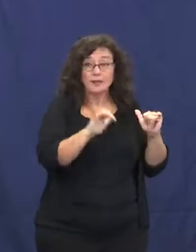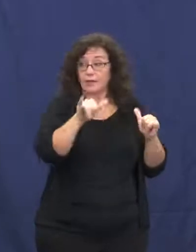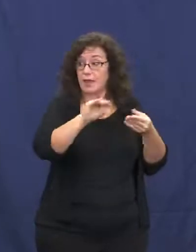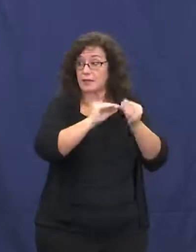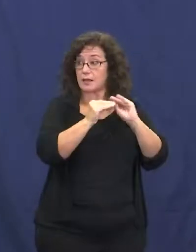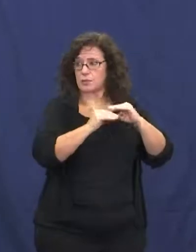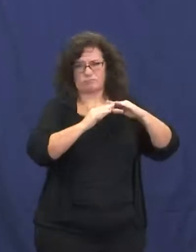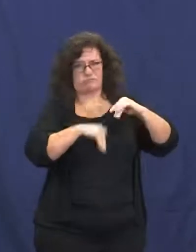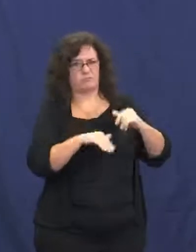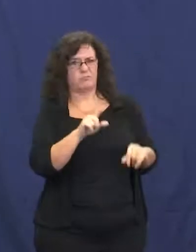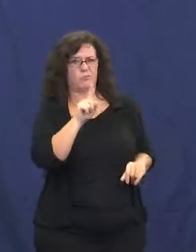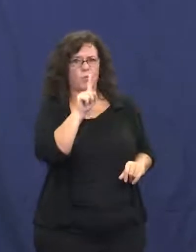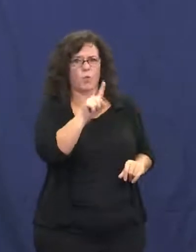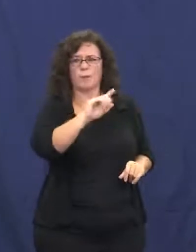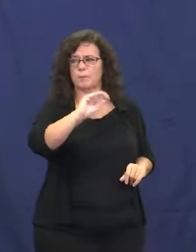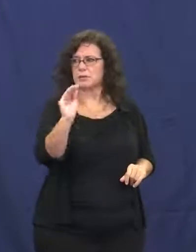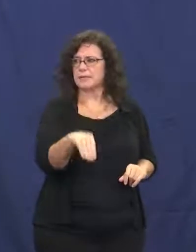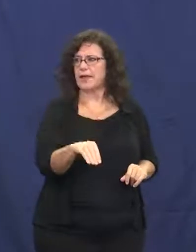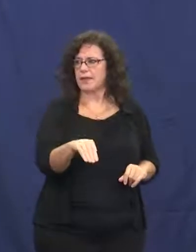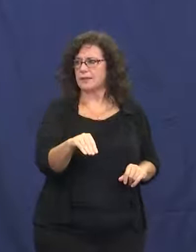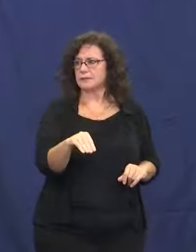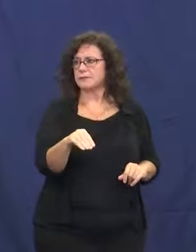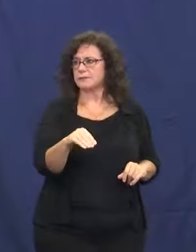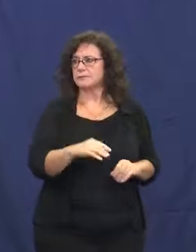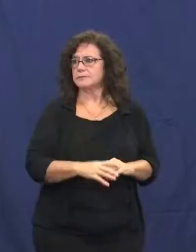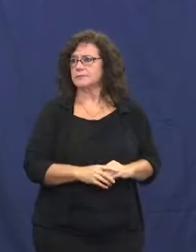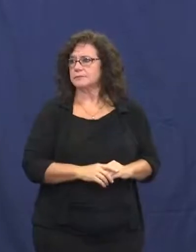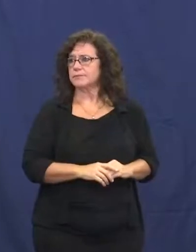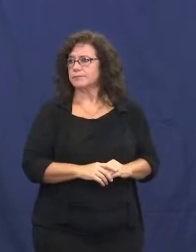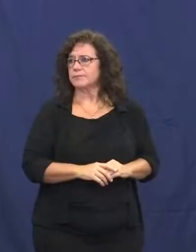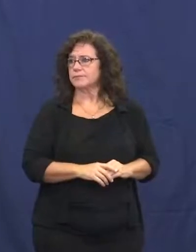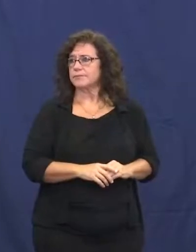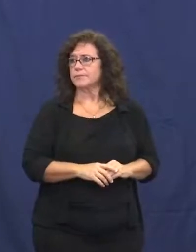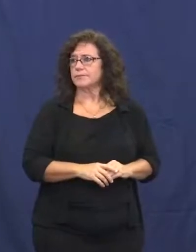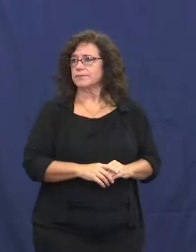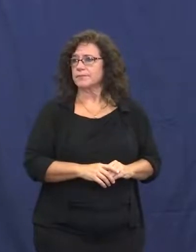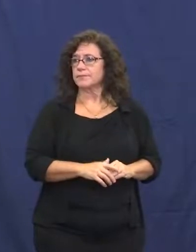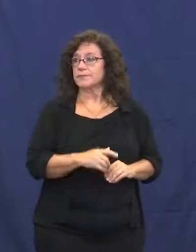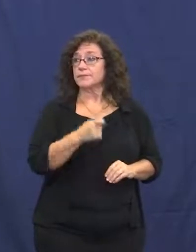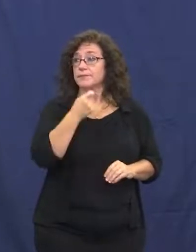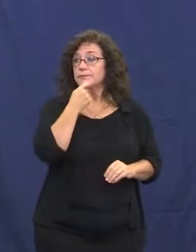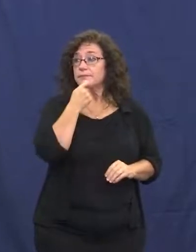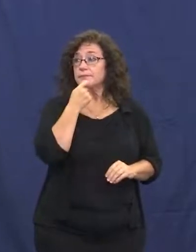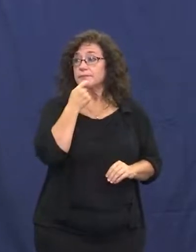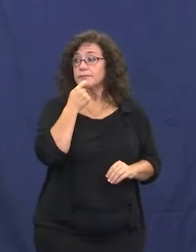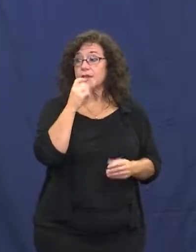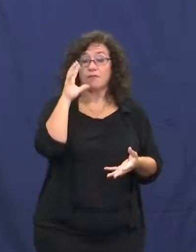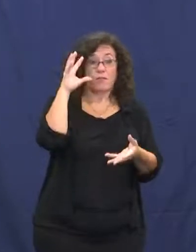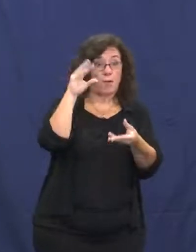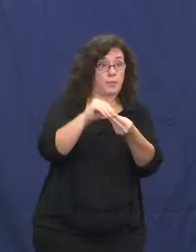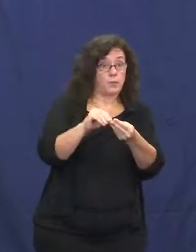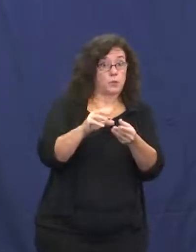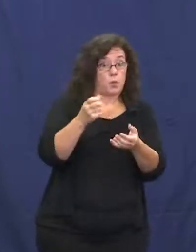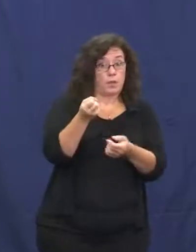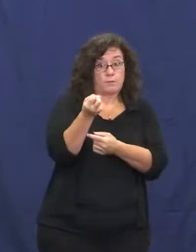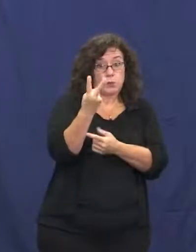which is a little bit over 12,000, 0.8 of those cases are among inmates.